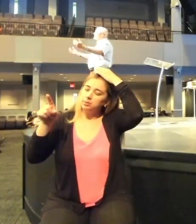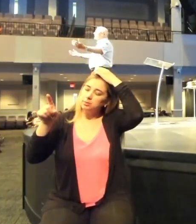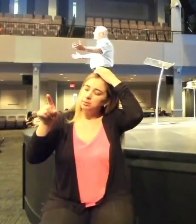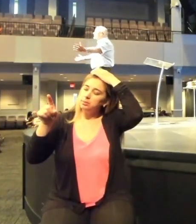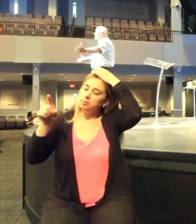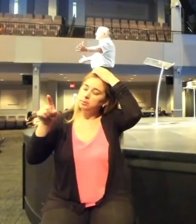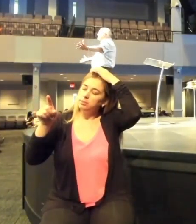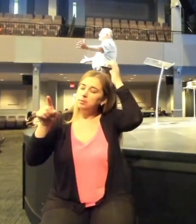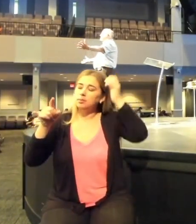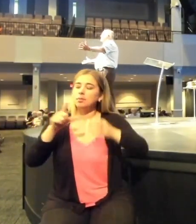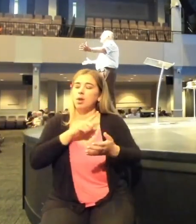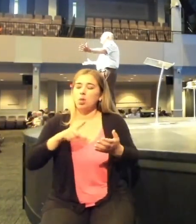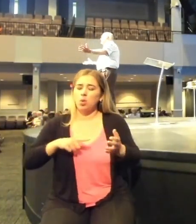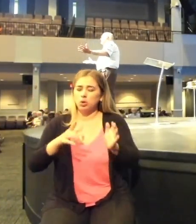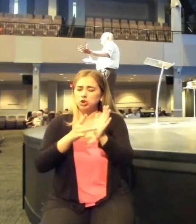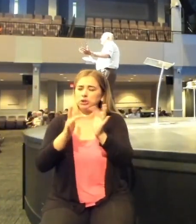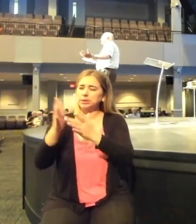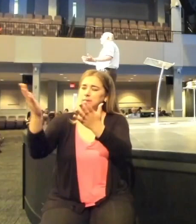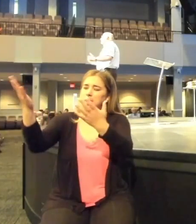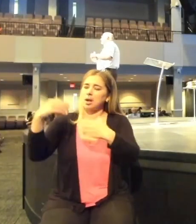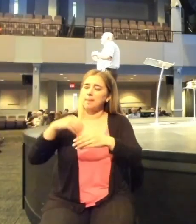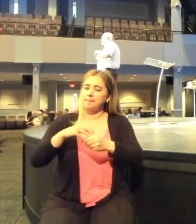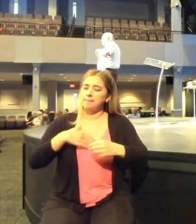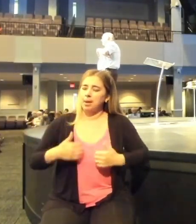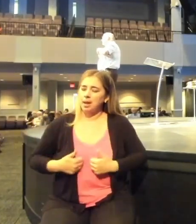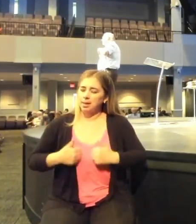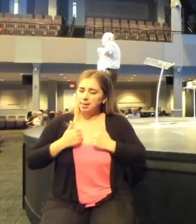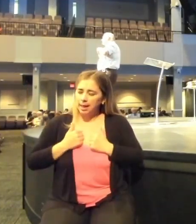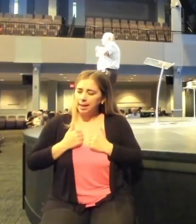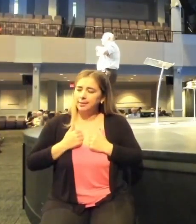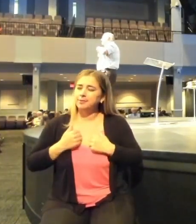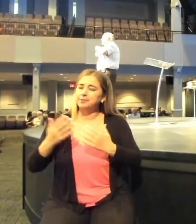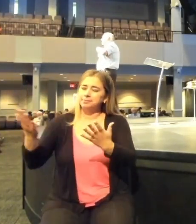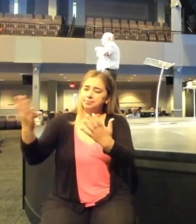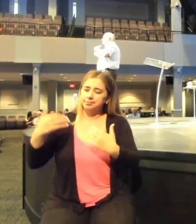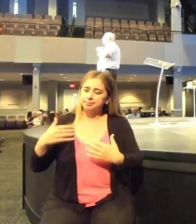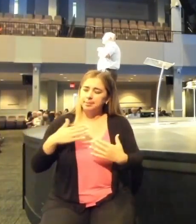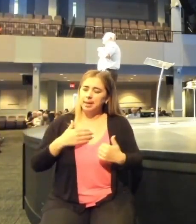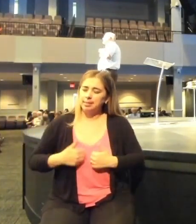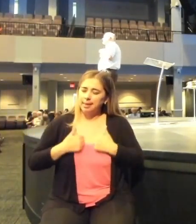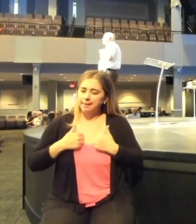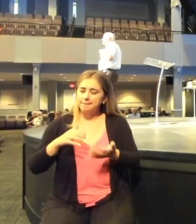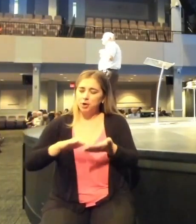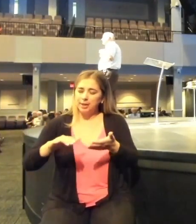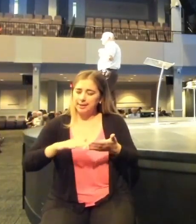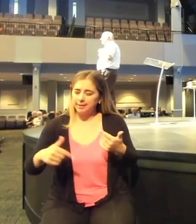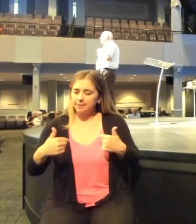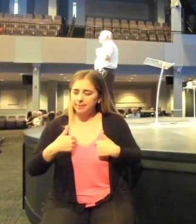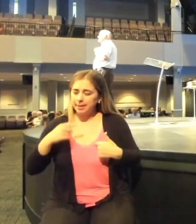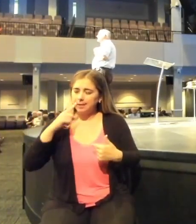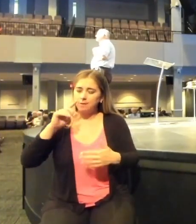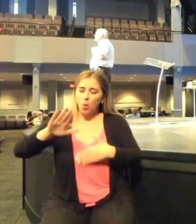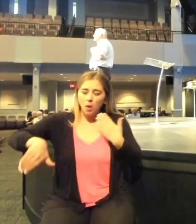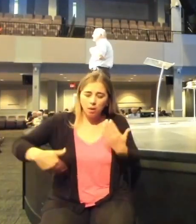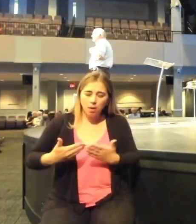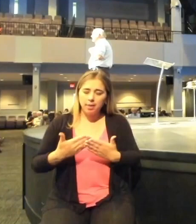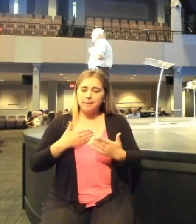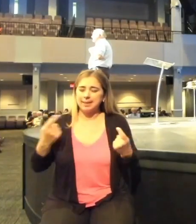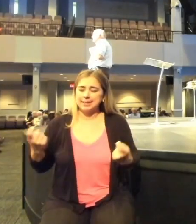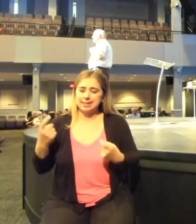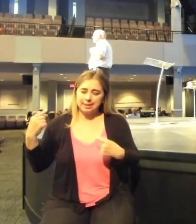Now pray this prayer. So, Lord Jesus, come into my life right now. You go ahead and ask him in. Say, come into my life. Forgive me for all of my